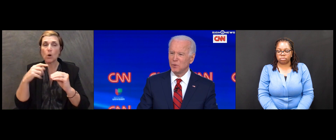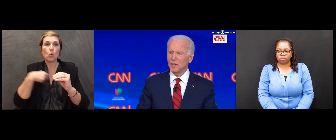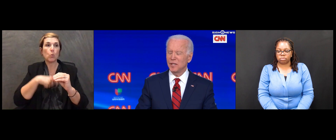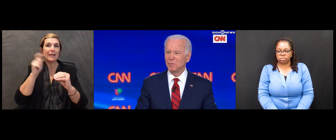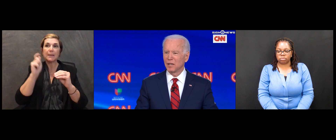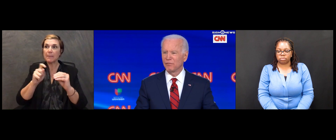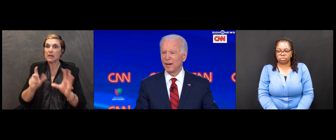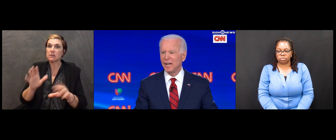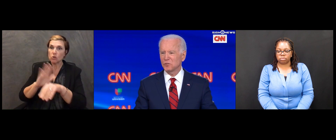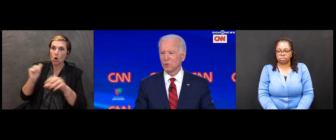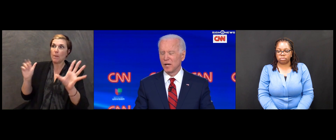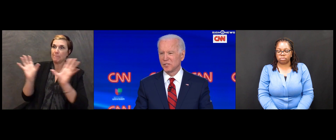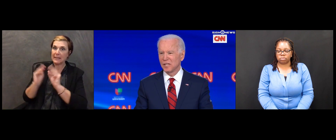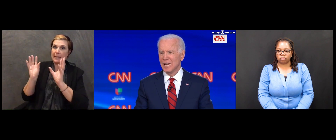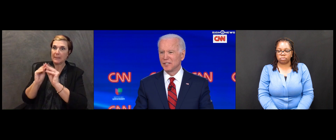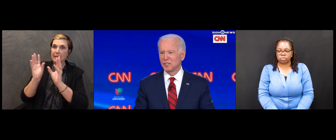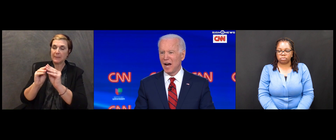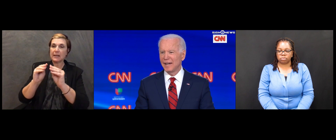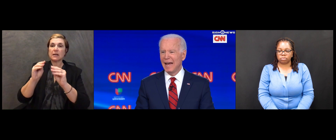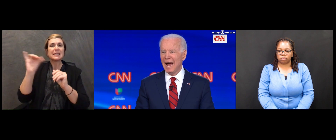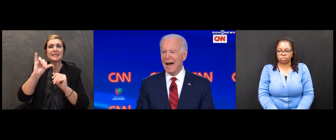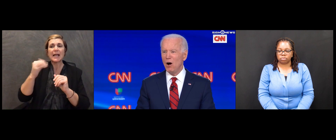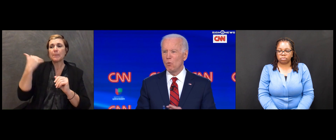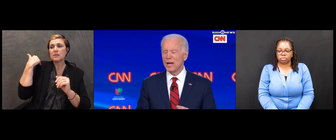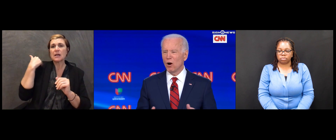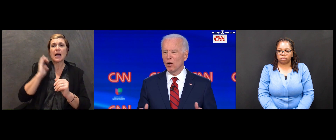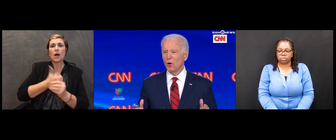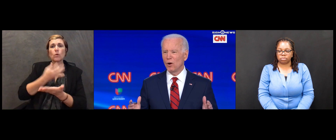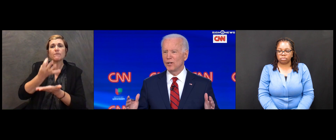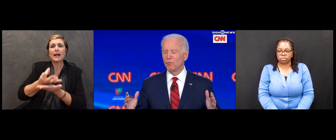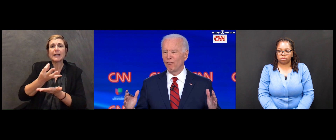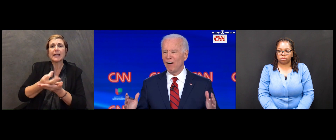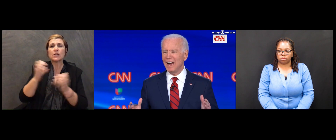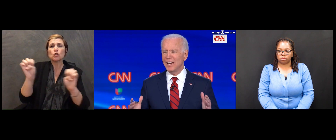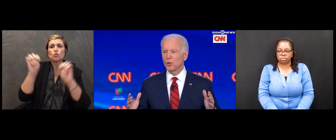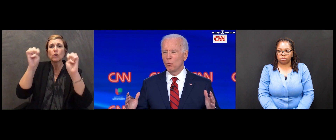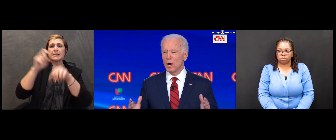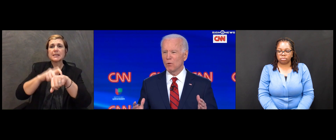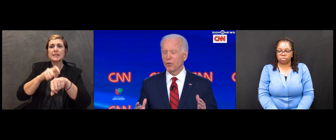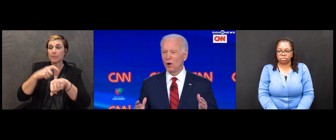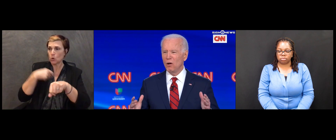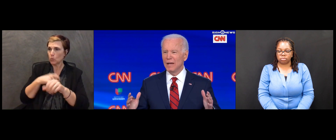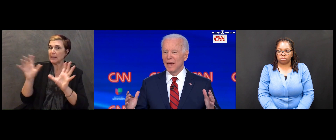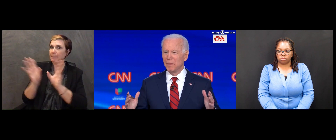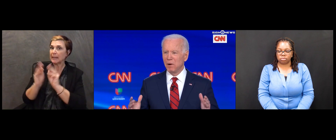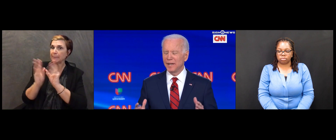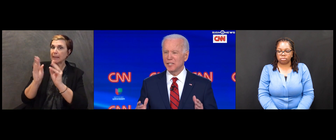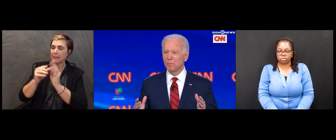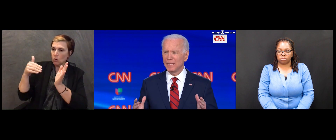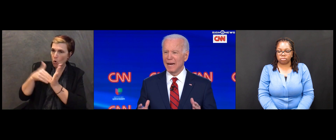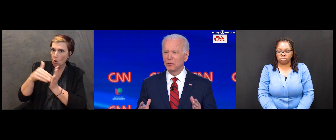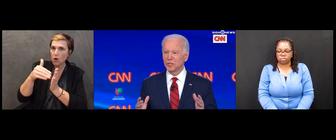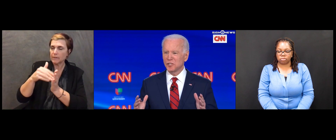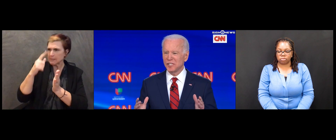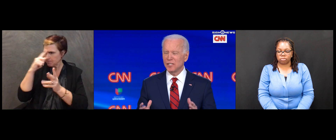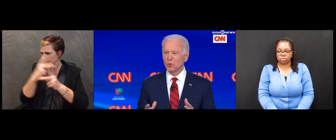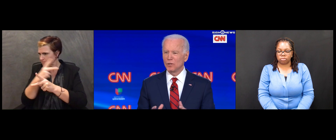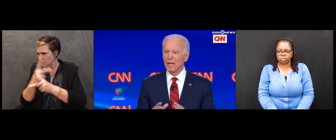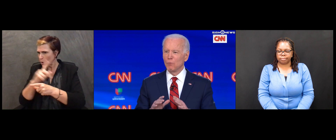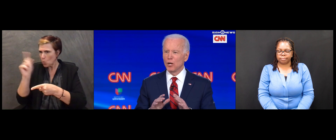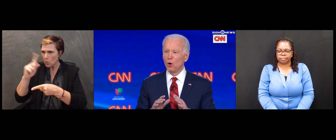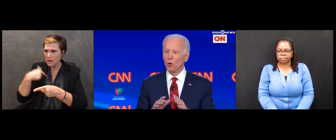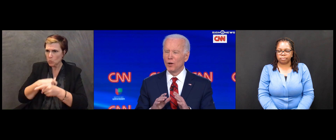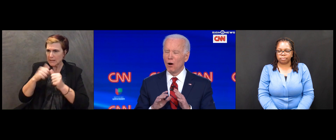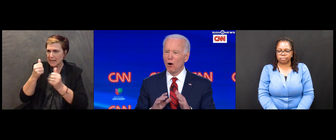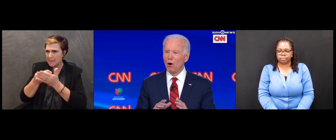basis, like we did in the middle of the financial crisis, to decide how we are going to find the wherewithal and the money to be able to see to